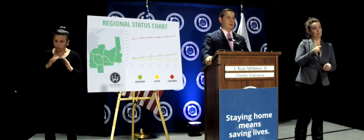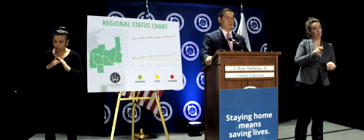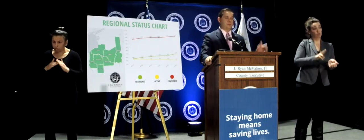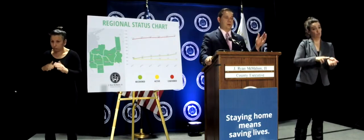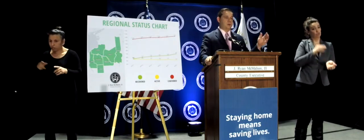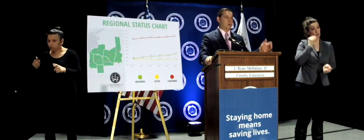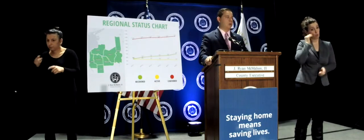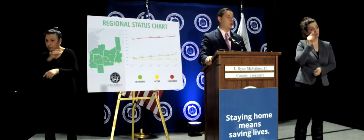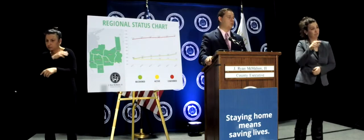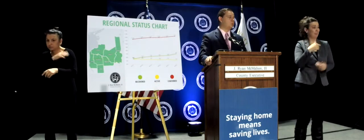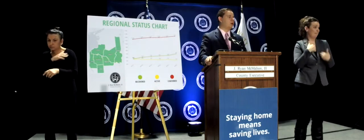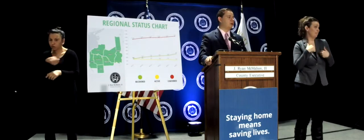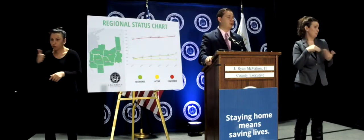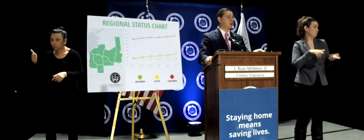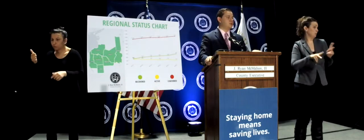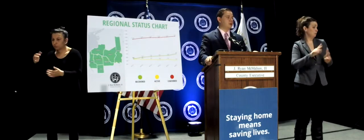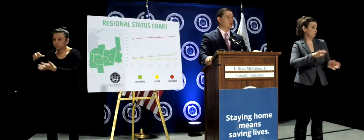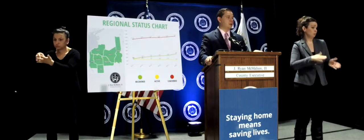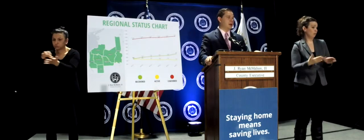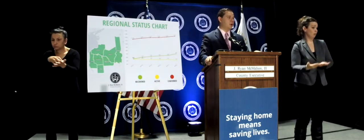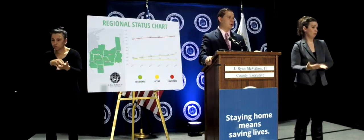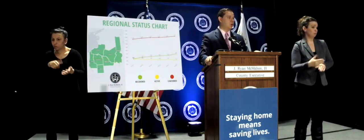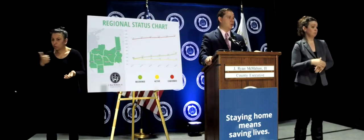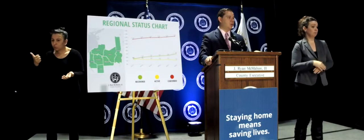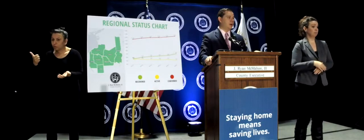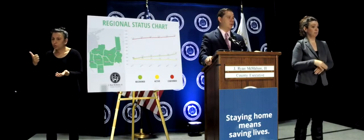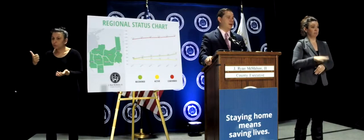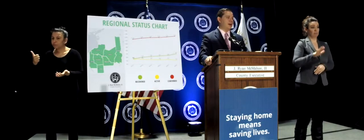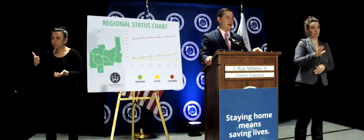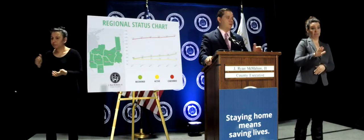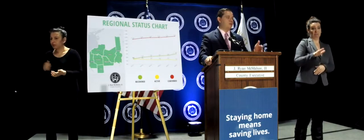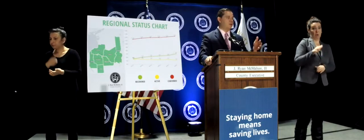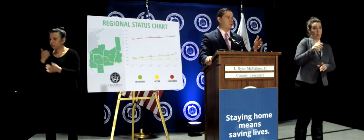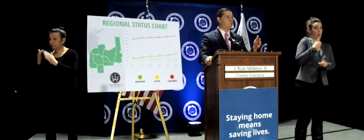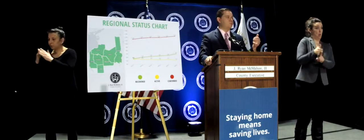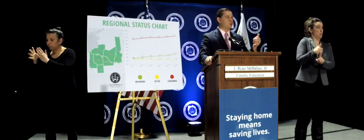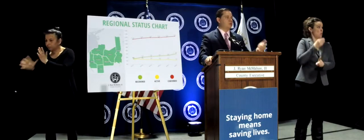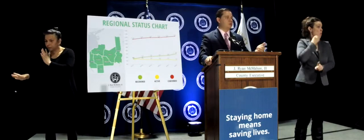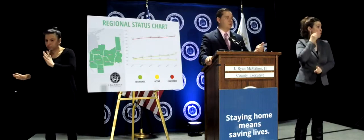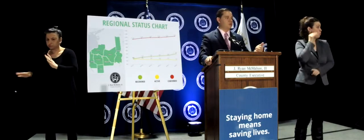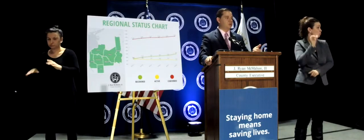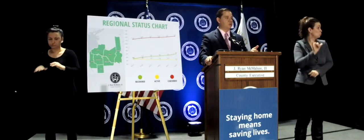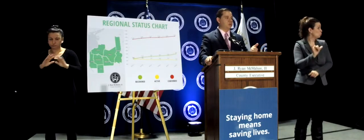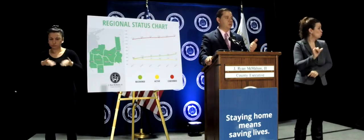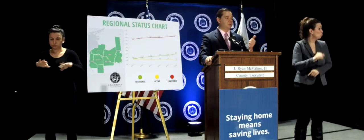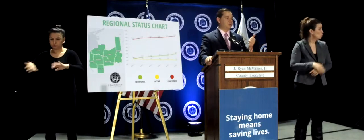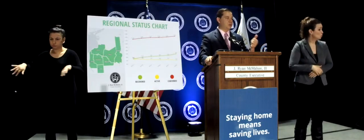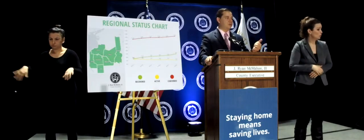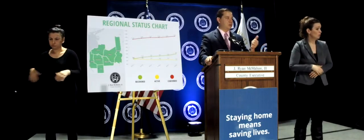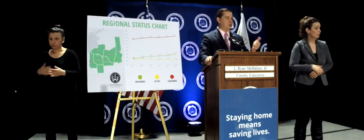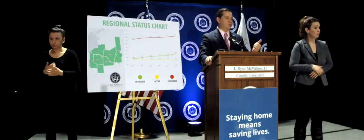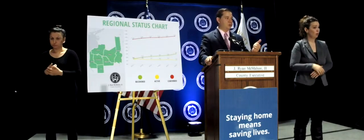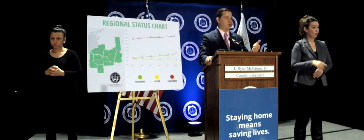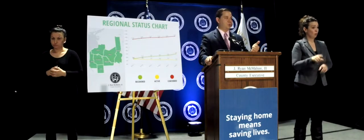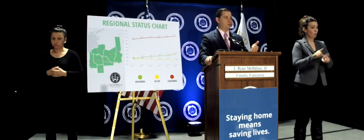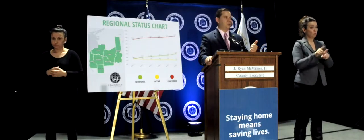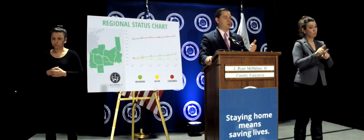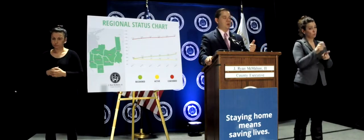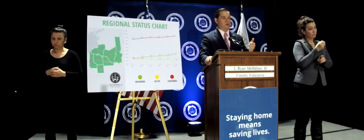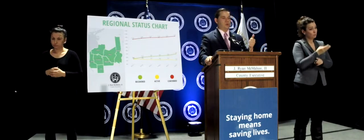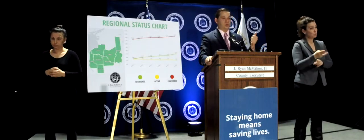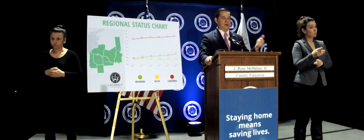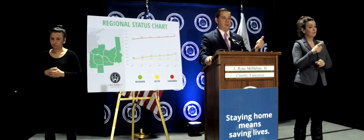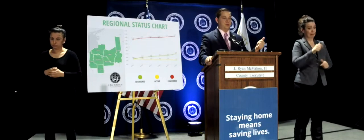who had their own homes, but certainly I know that we've had a handful of individuals who have lived in nursing